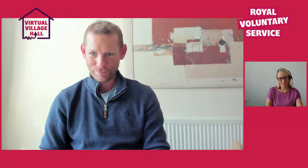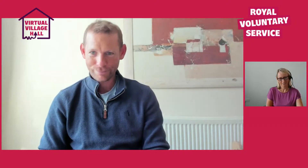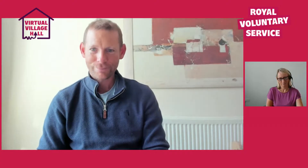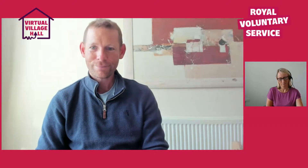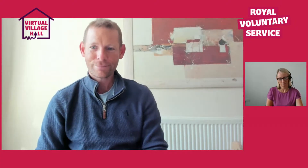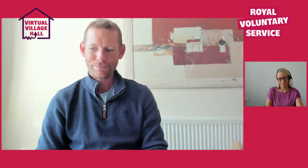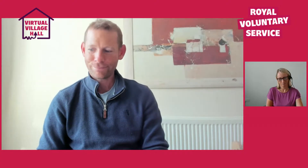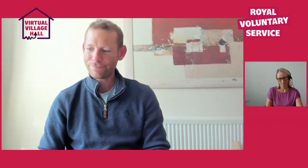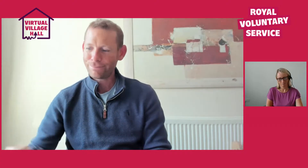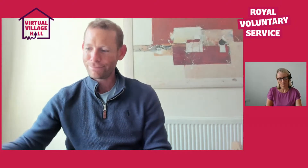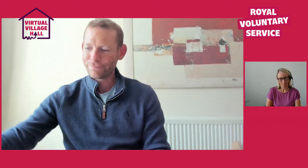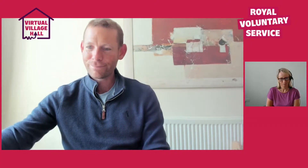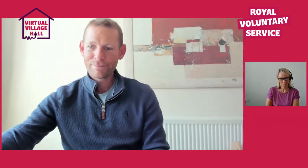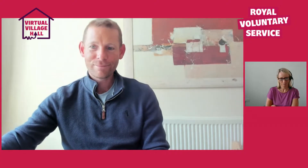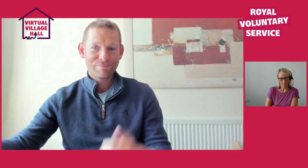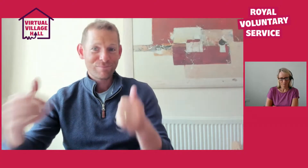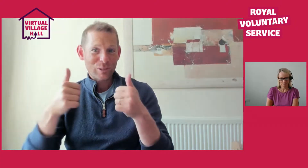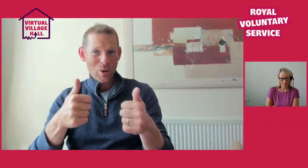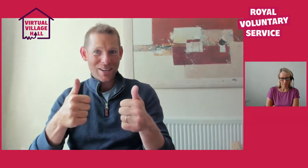176.